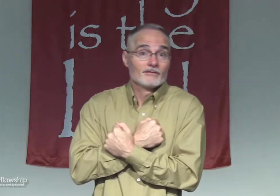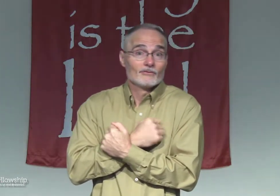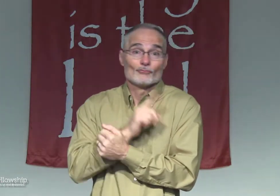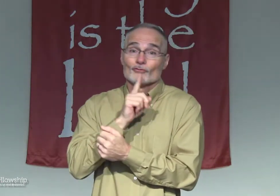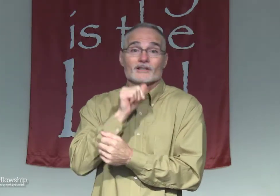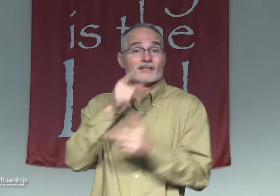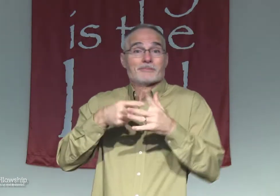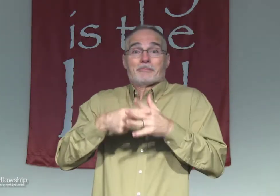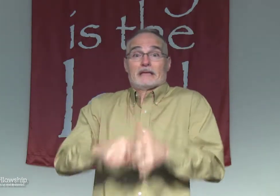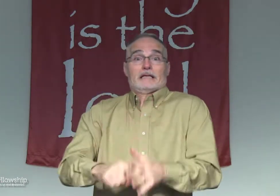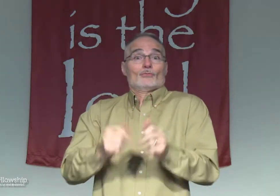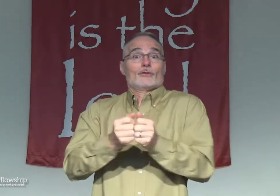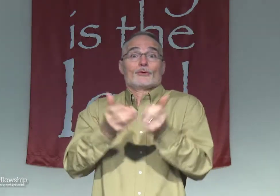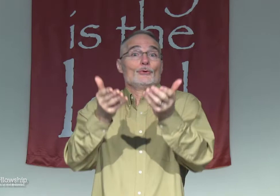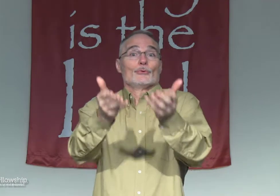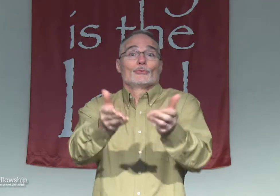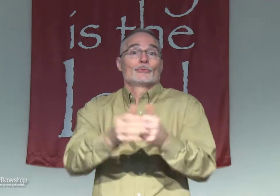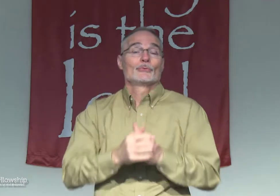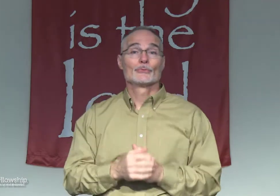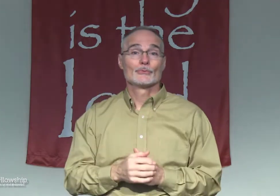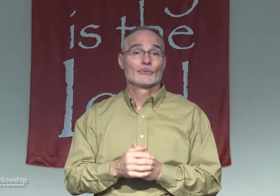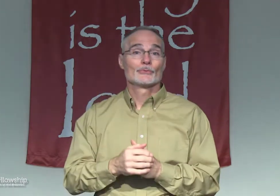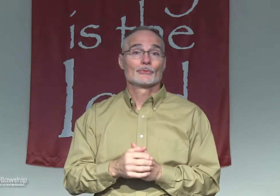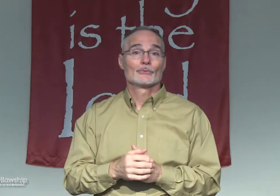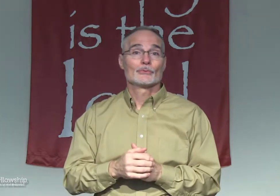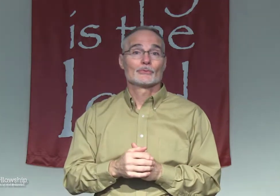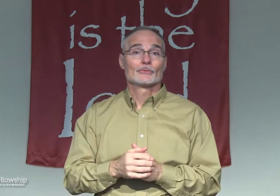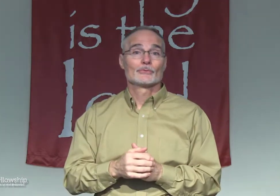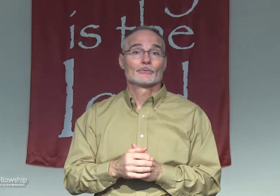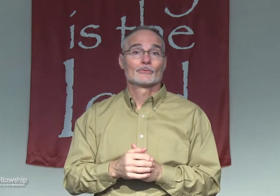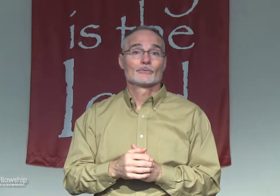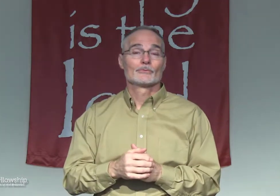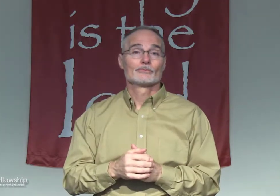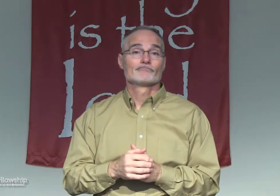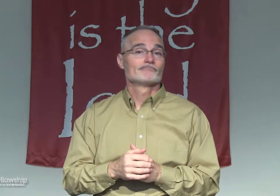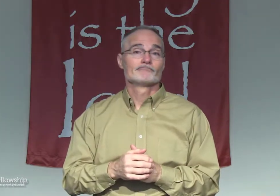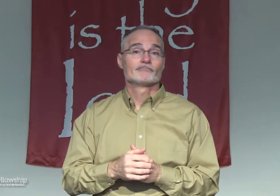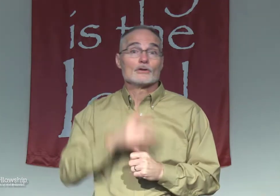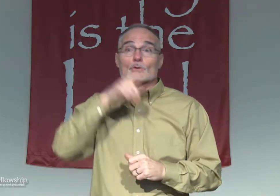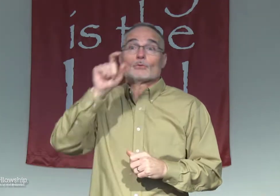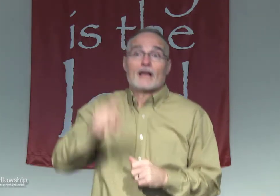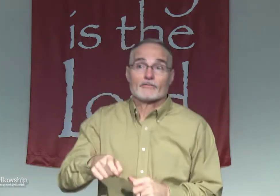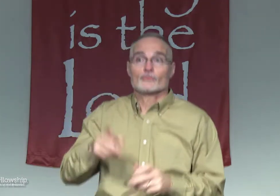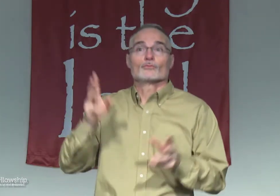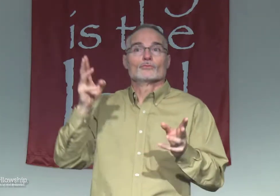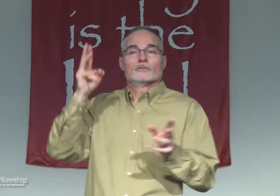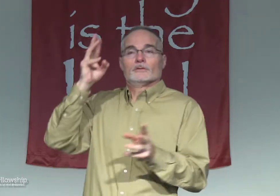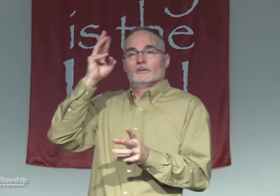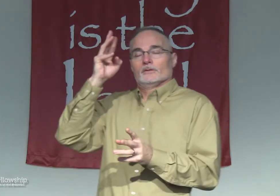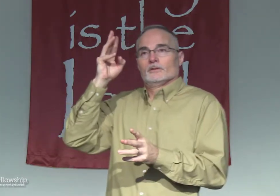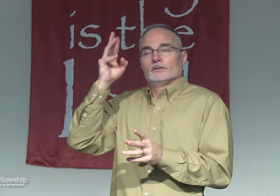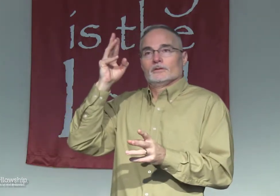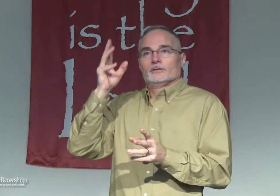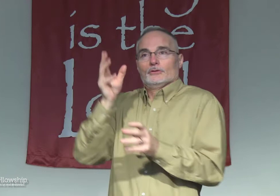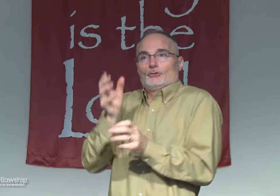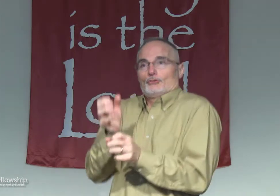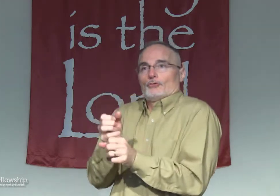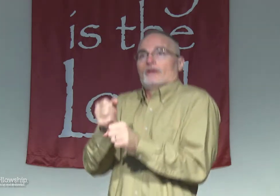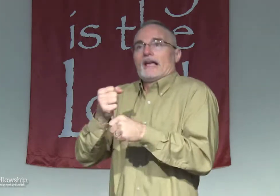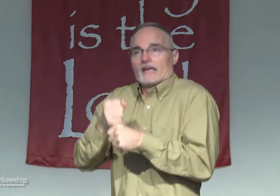that love doesn't begin with you. you don't